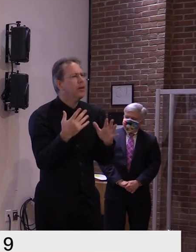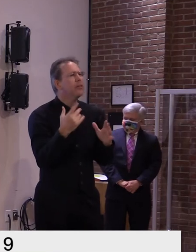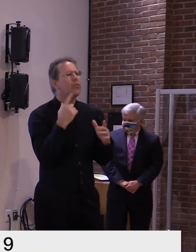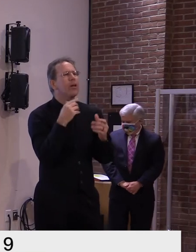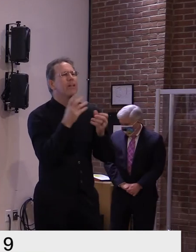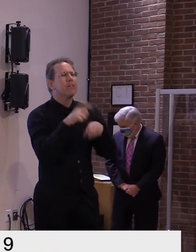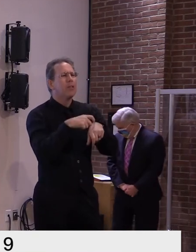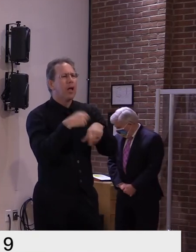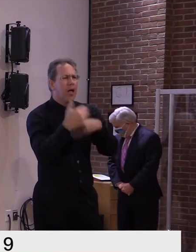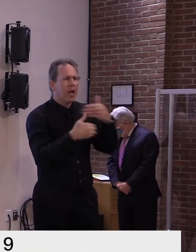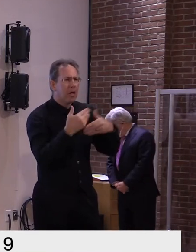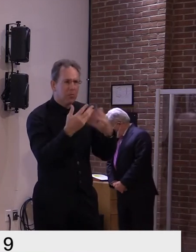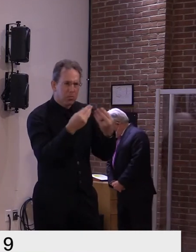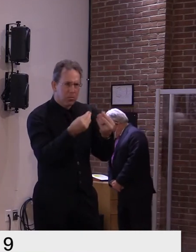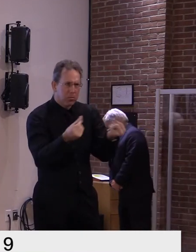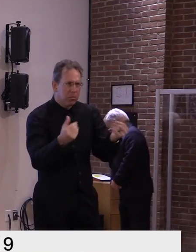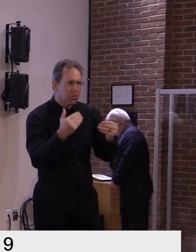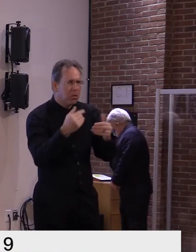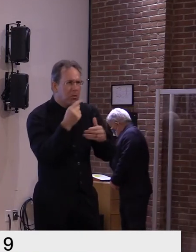post-Christmas and post-New Year's